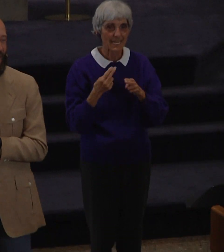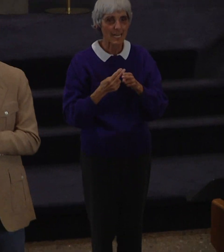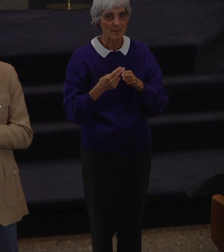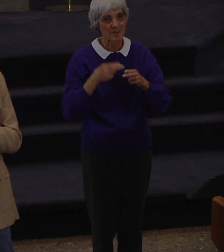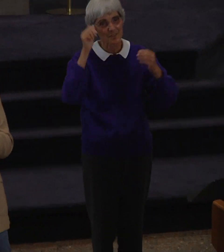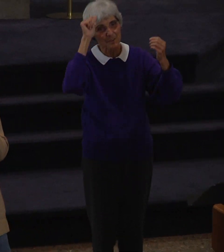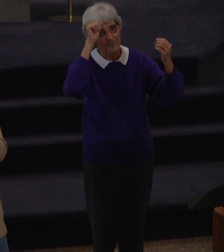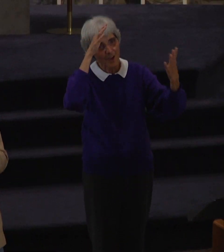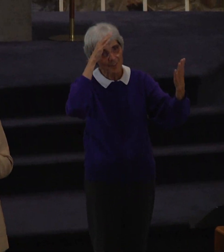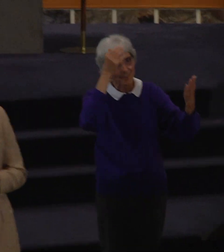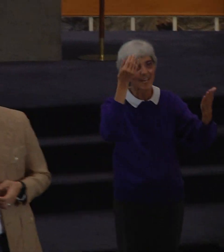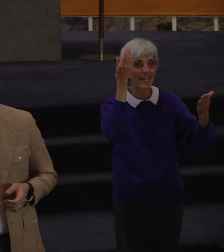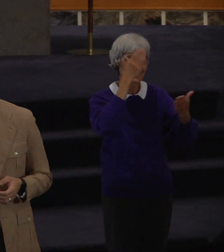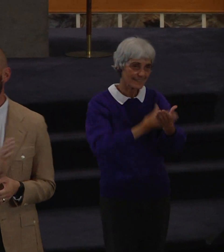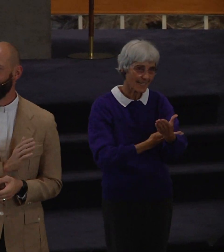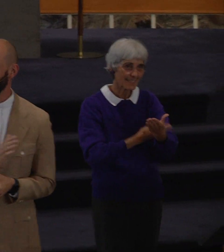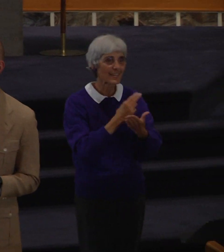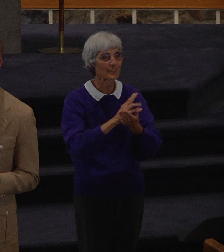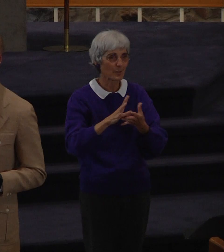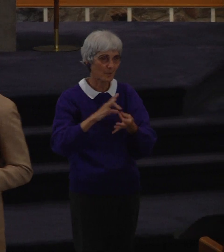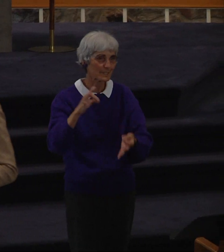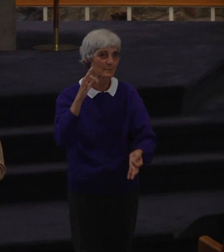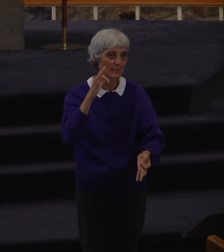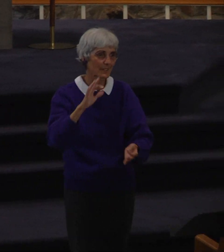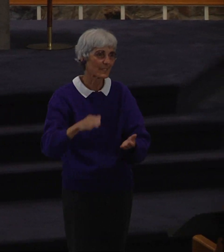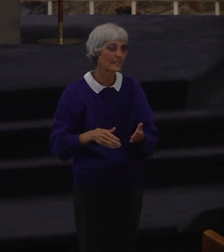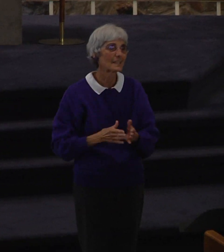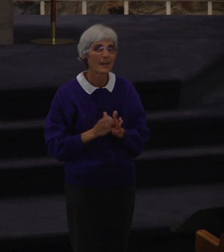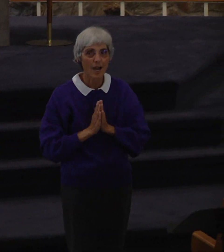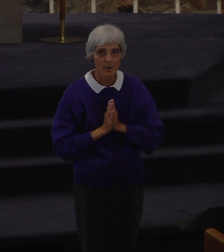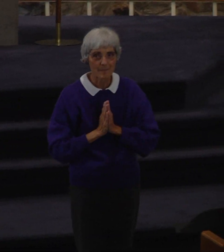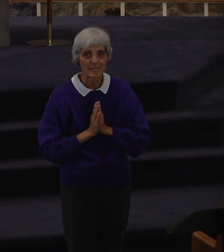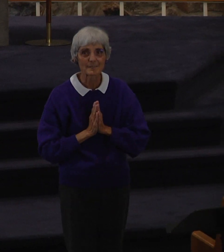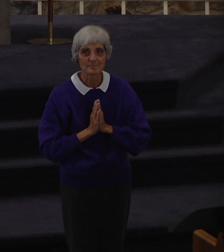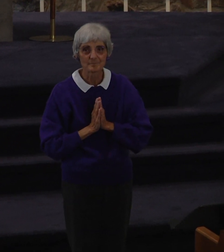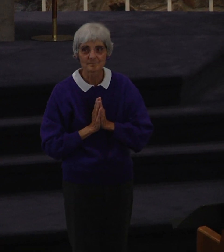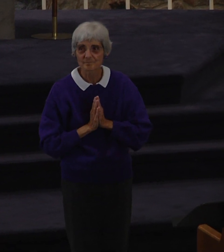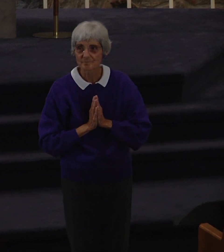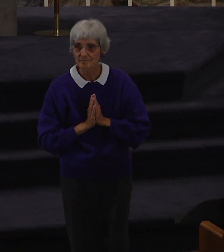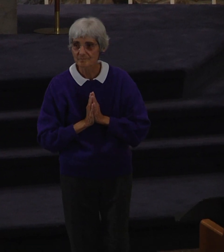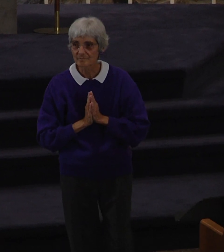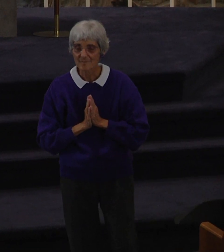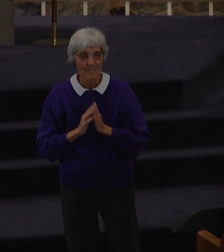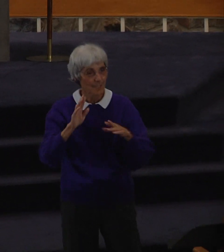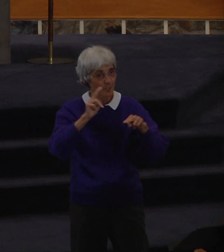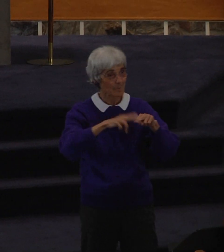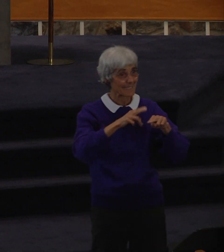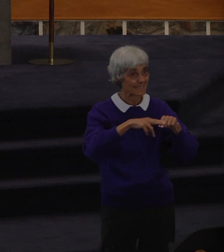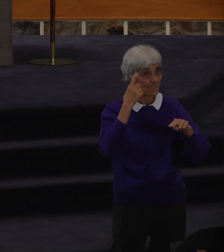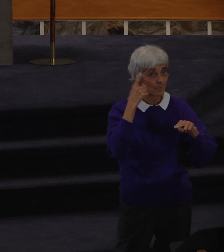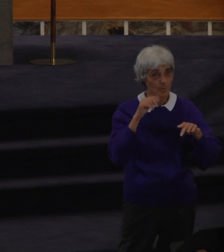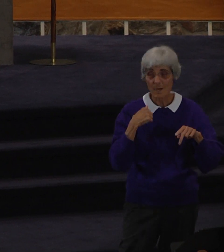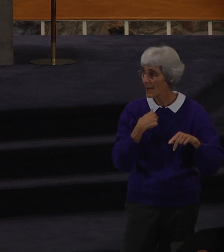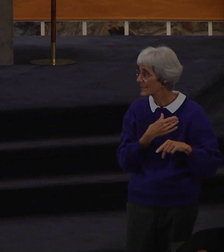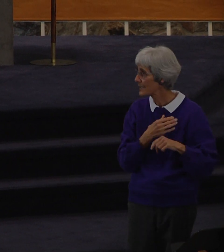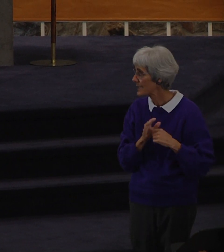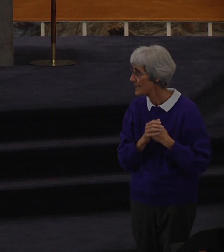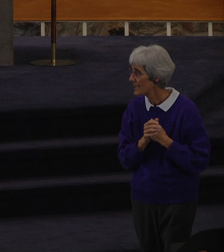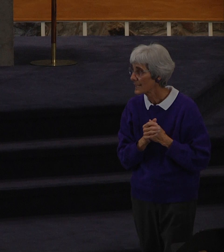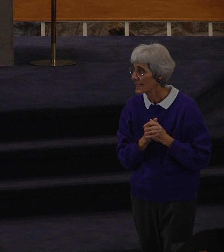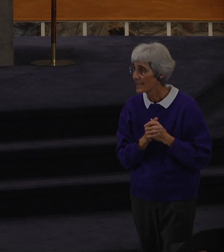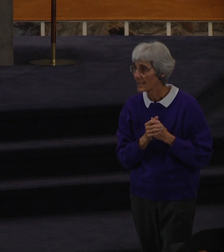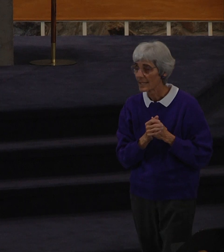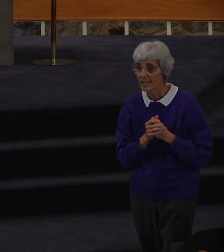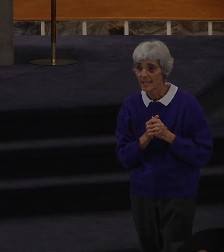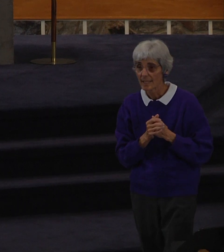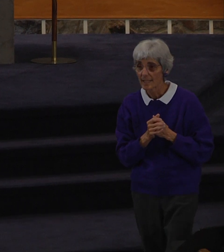in the name of the Father, the Son, and the Holy Spirit. Amen. You may be seated. We're going to take some time